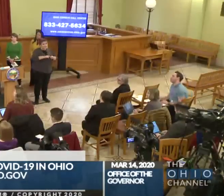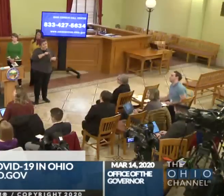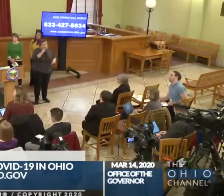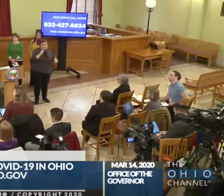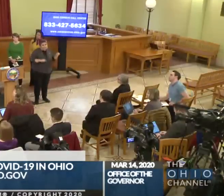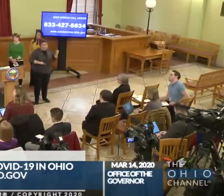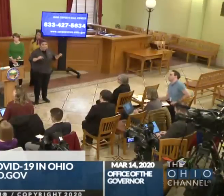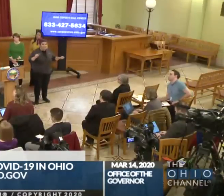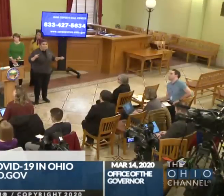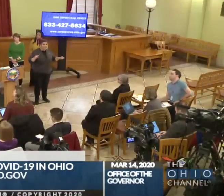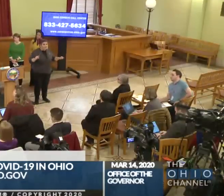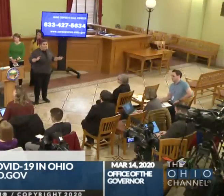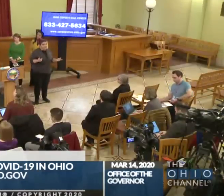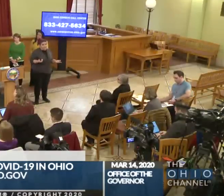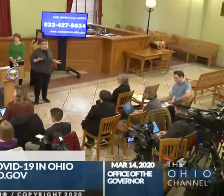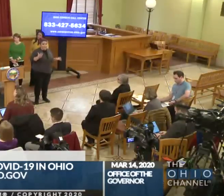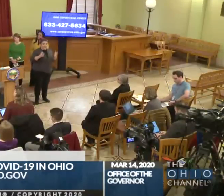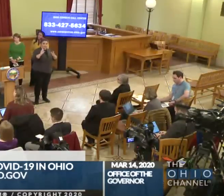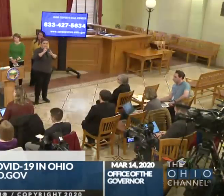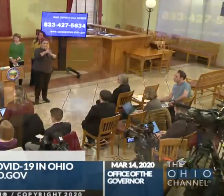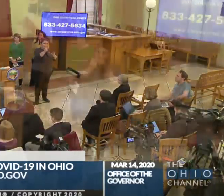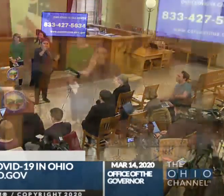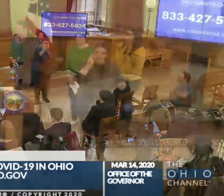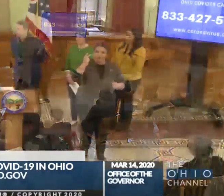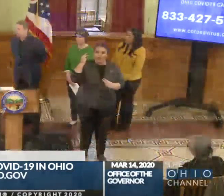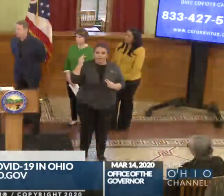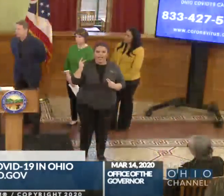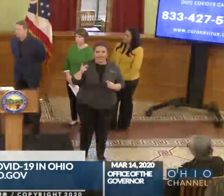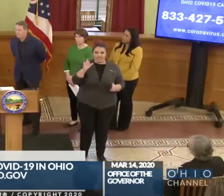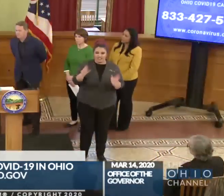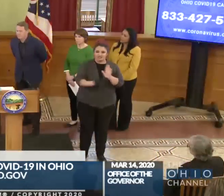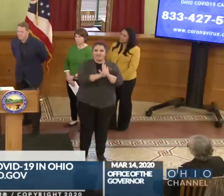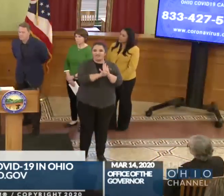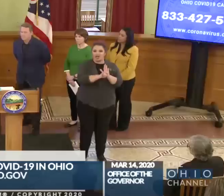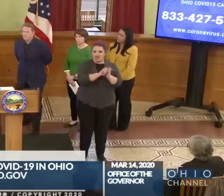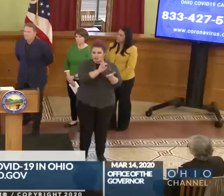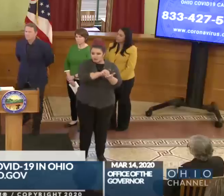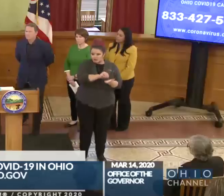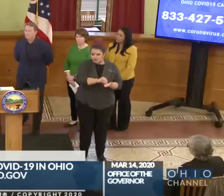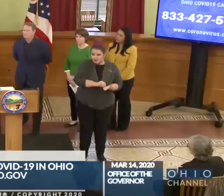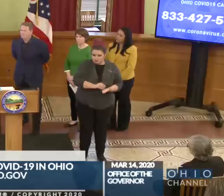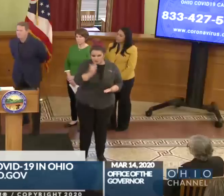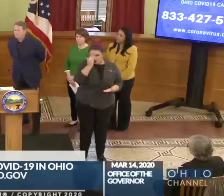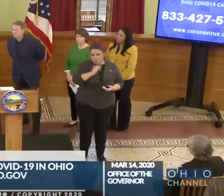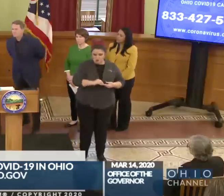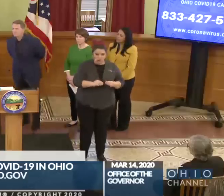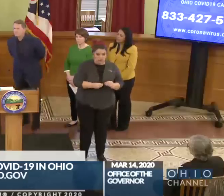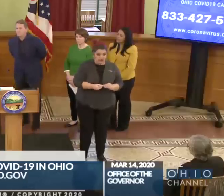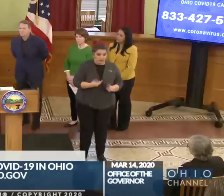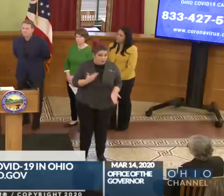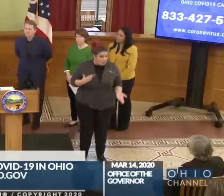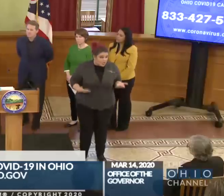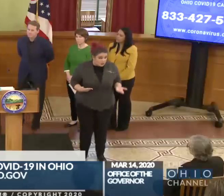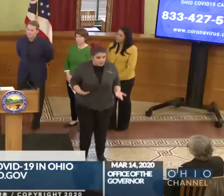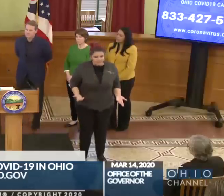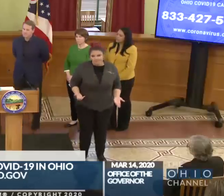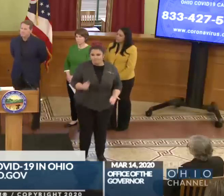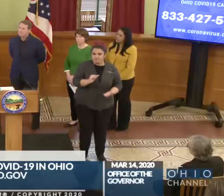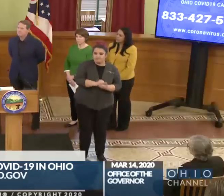retrospect, we'll look back and we might be able to say that. And in some ways, we'll never know all those answers. Right now, people have